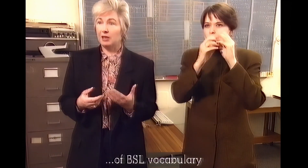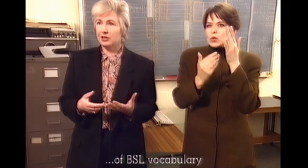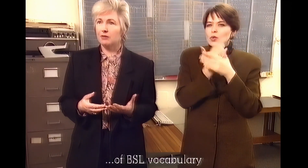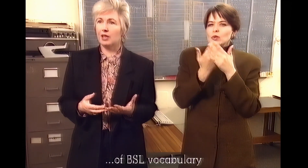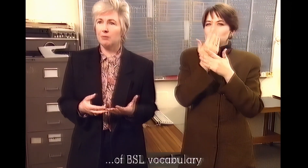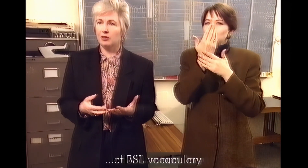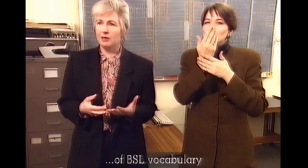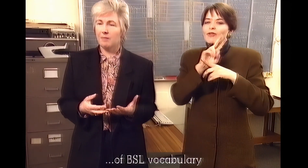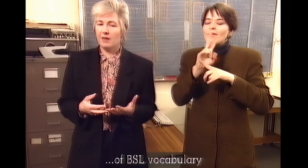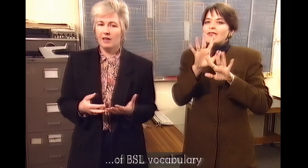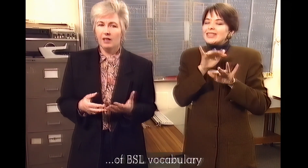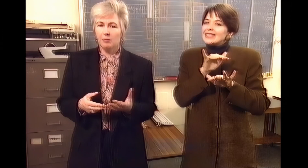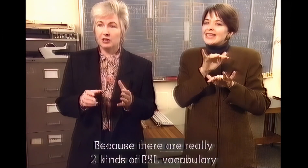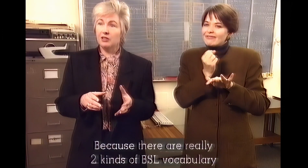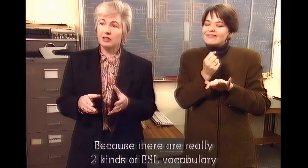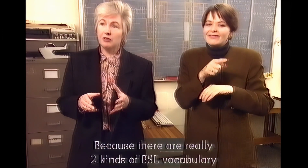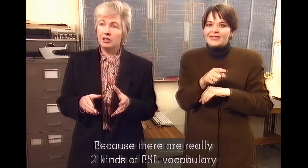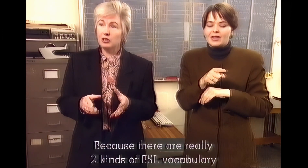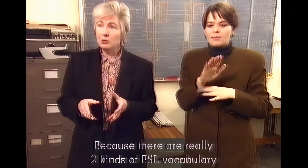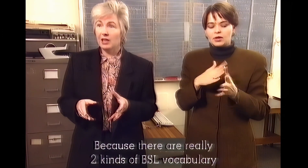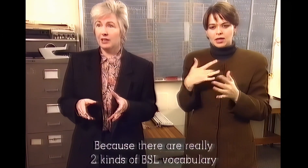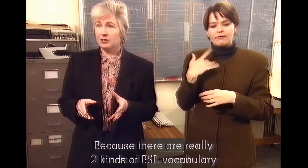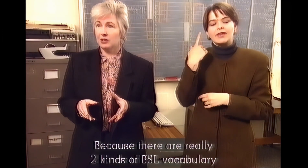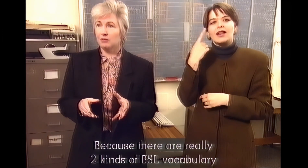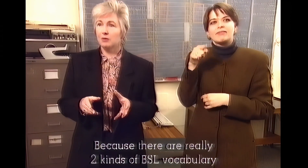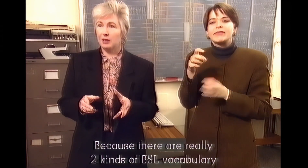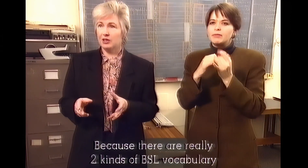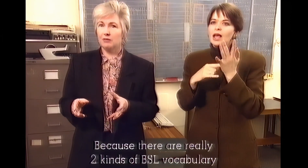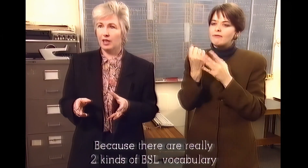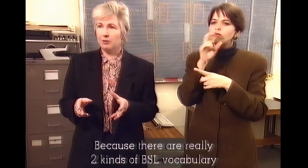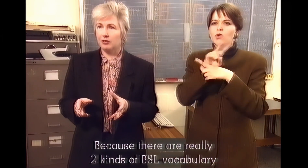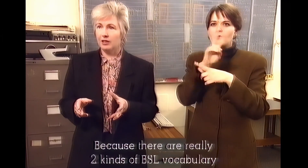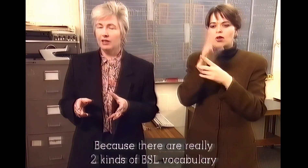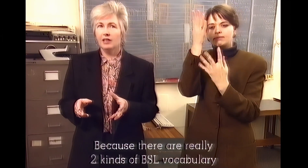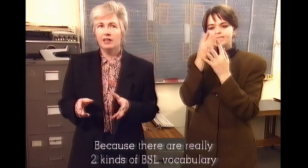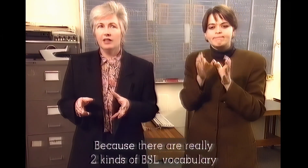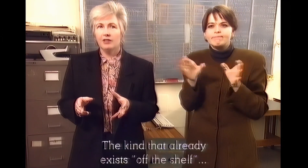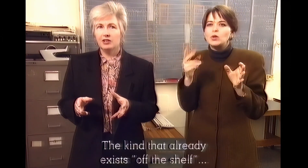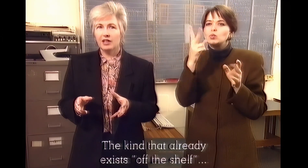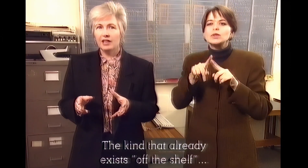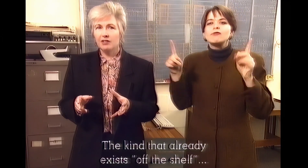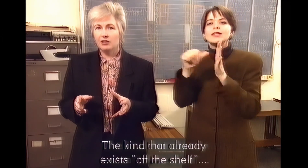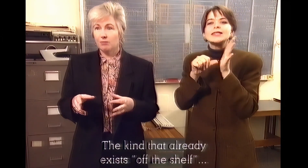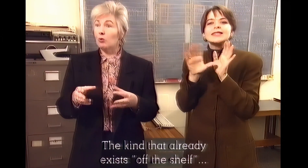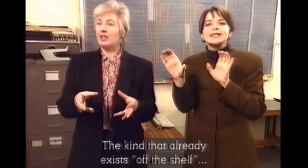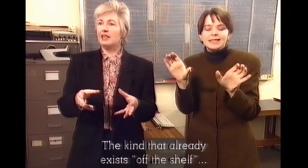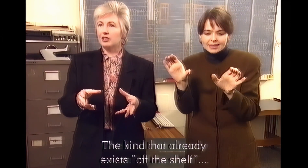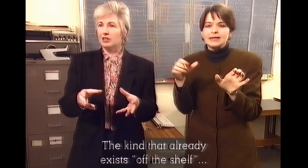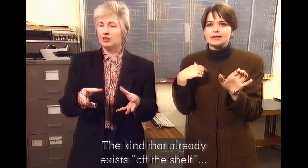BSL vocabulary. Because I think there are really two kinds of BSL vocabulary. There's the kind that already exists. It's